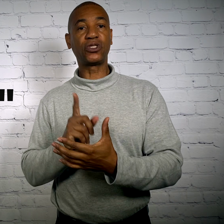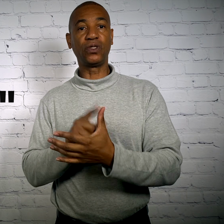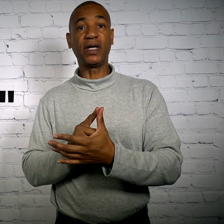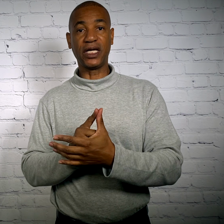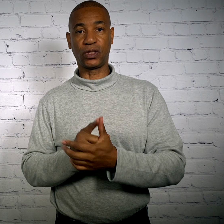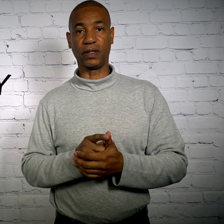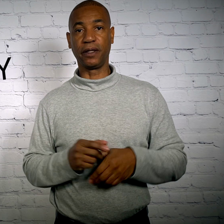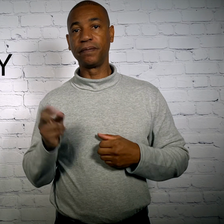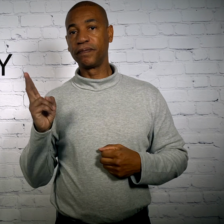do history.